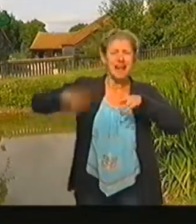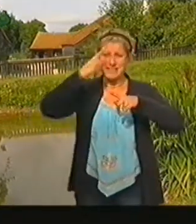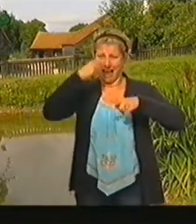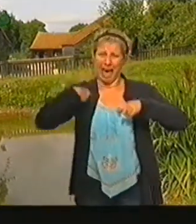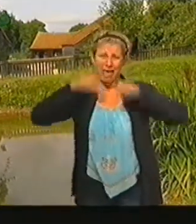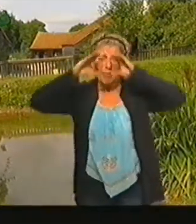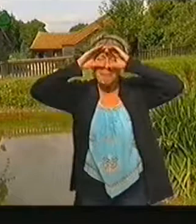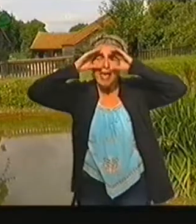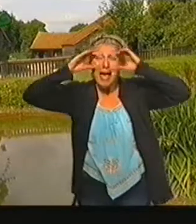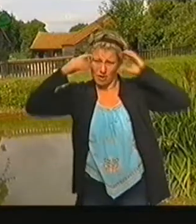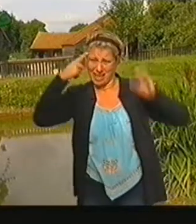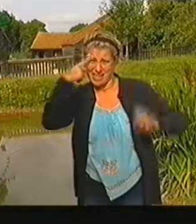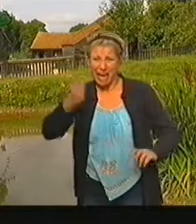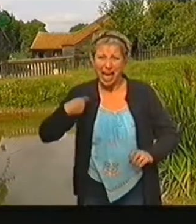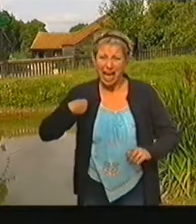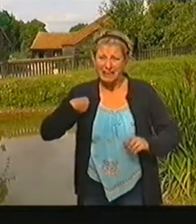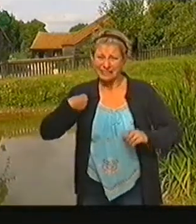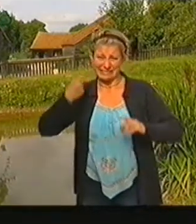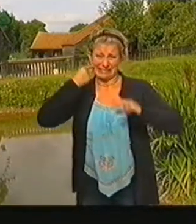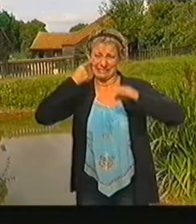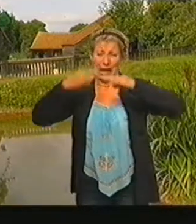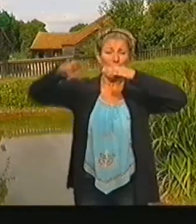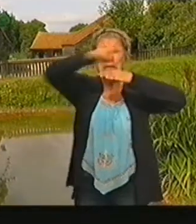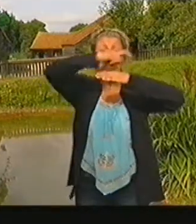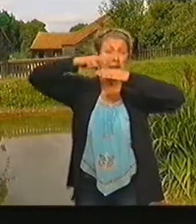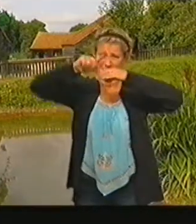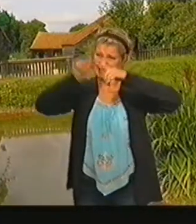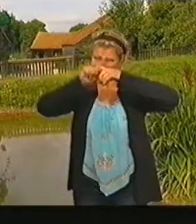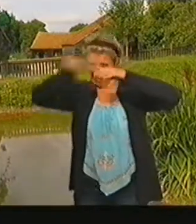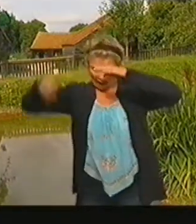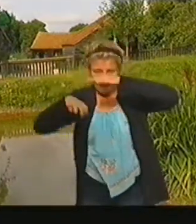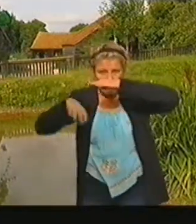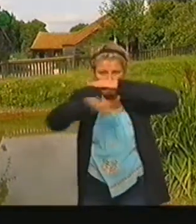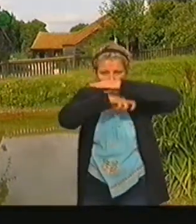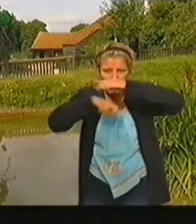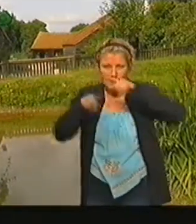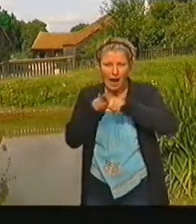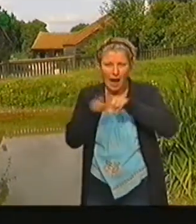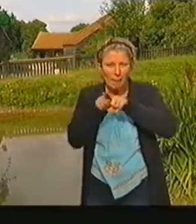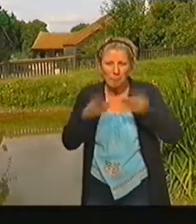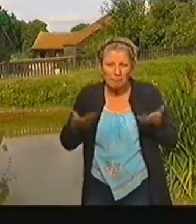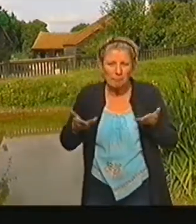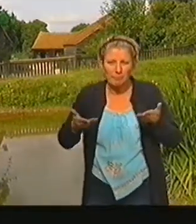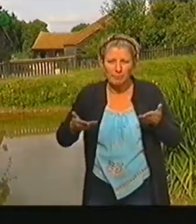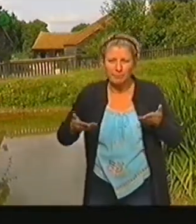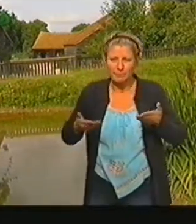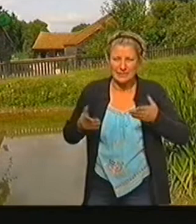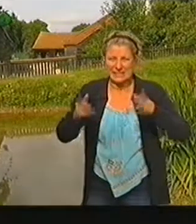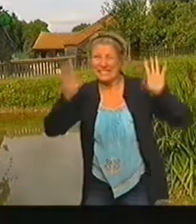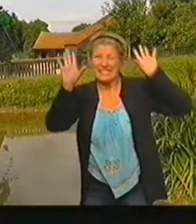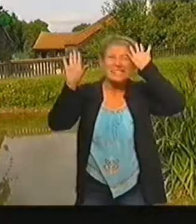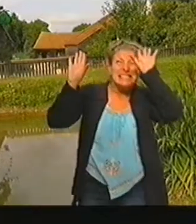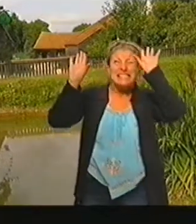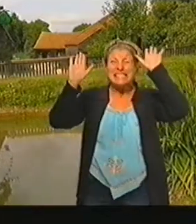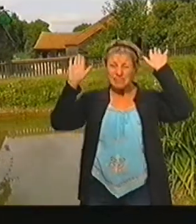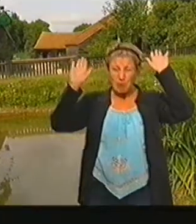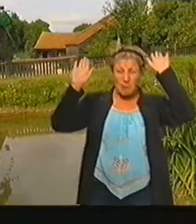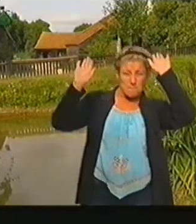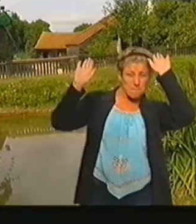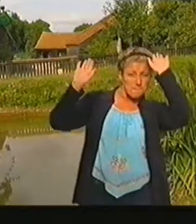again. "Look," he said, "I know my way round these farms blindfold. For me it's just as easy below ground as it is